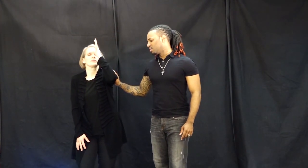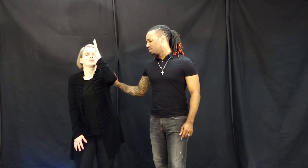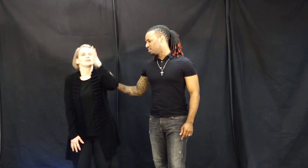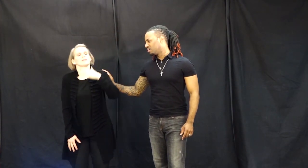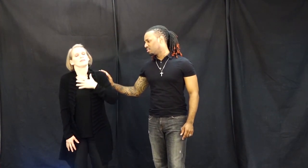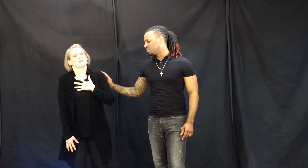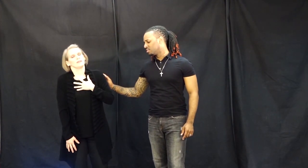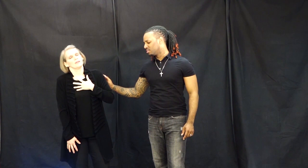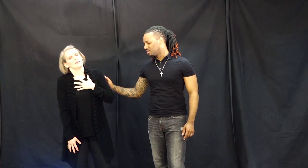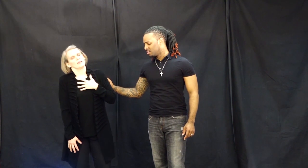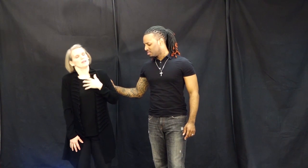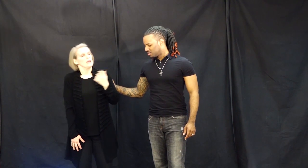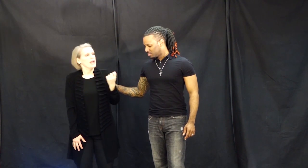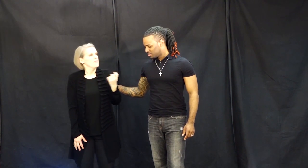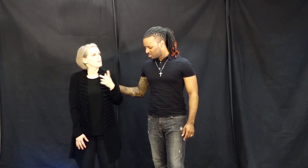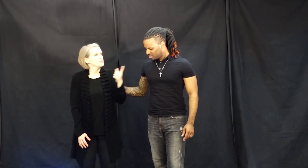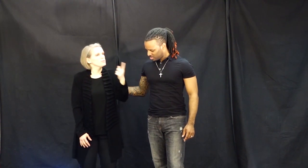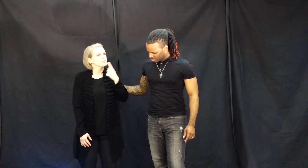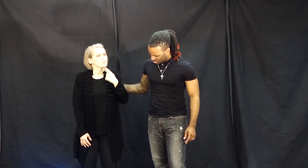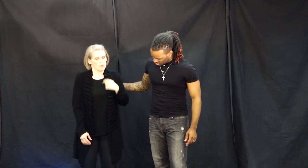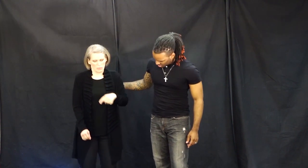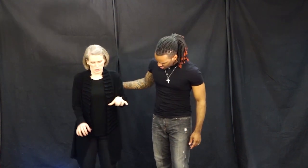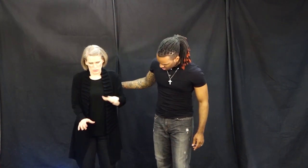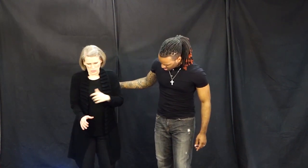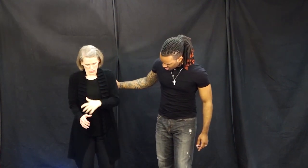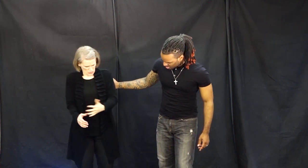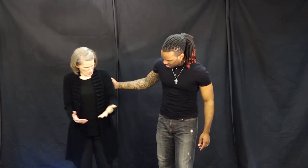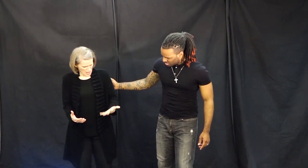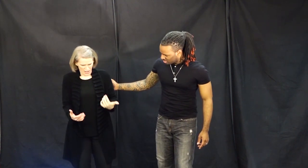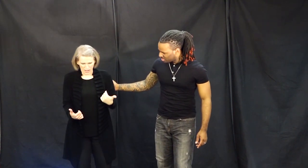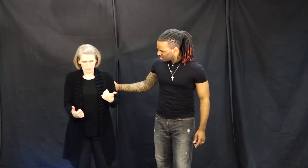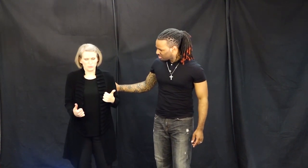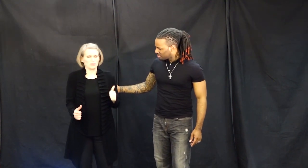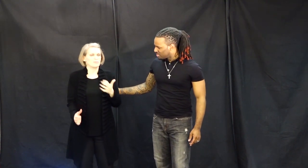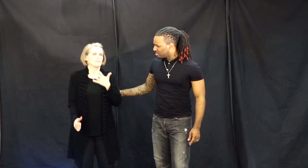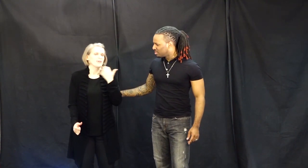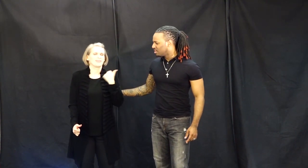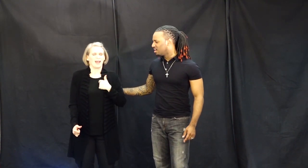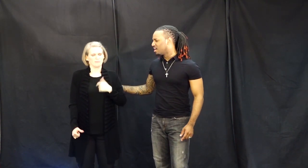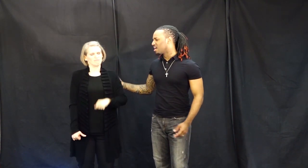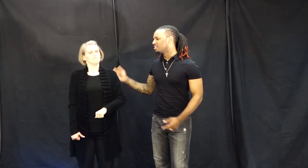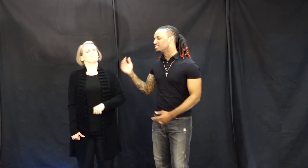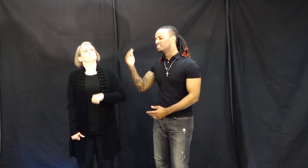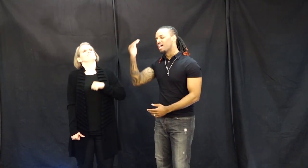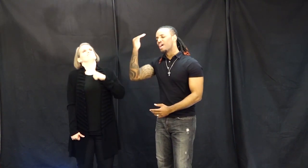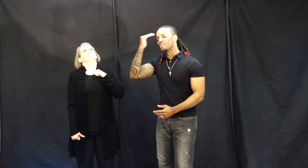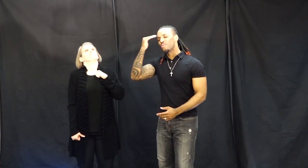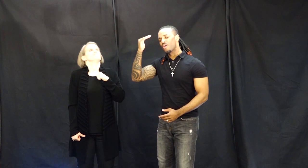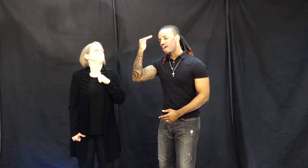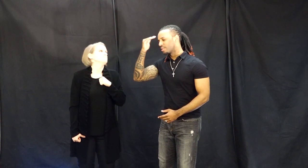I did exactly as you said, Pa. I held my head up high. I know.